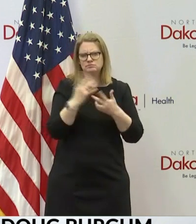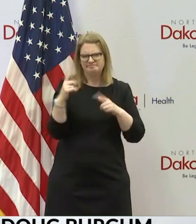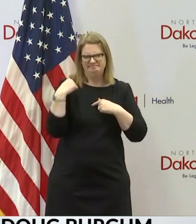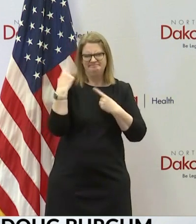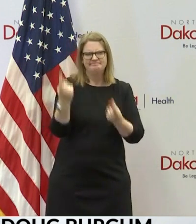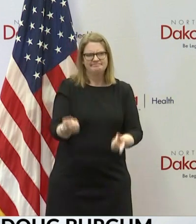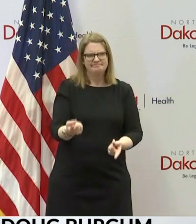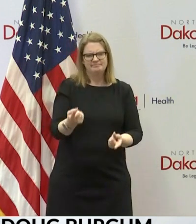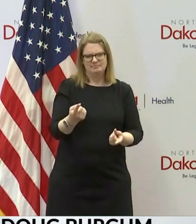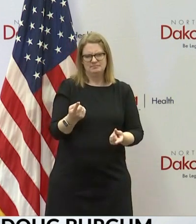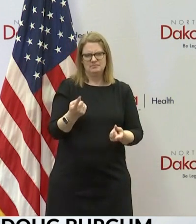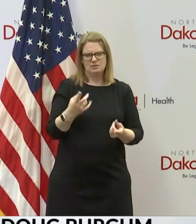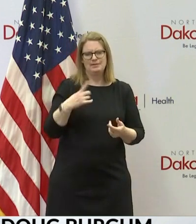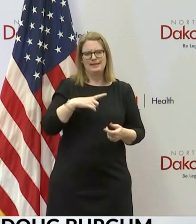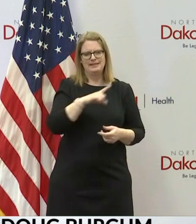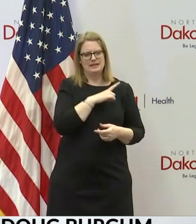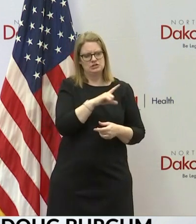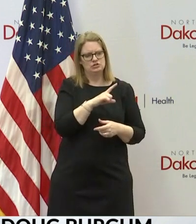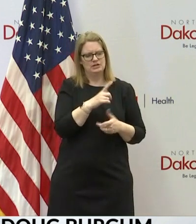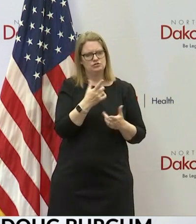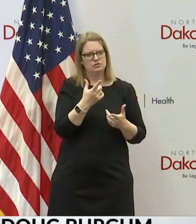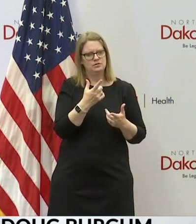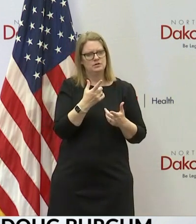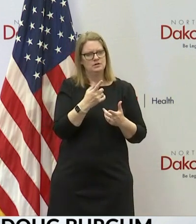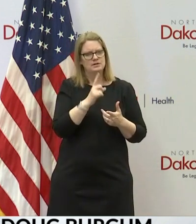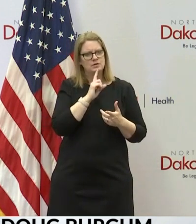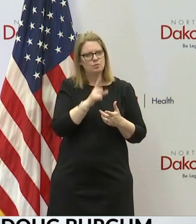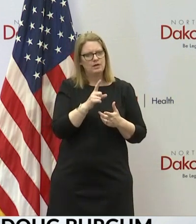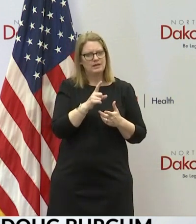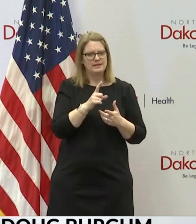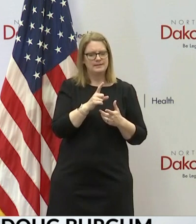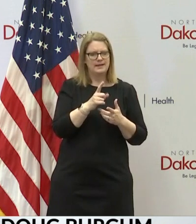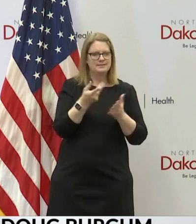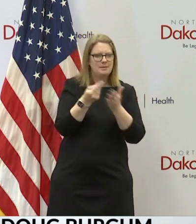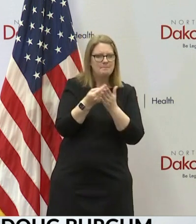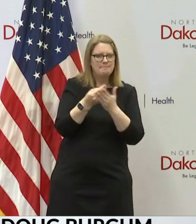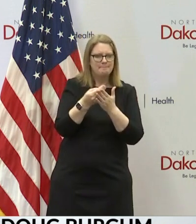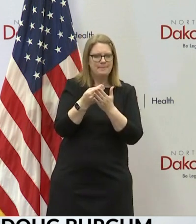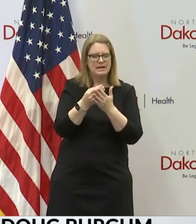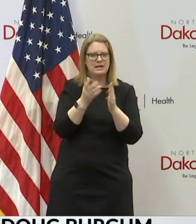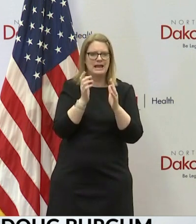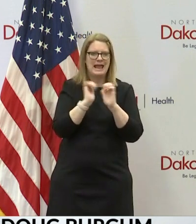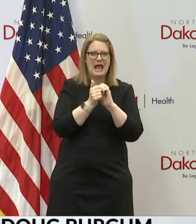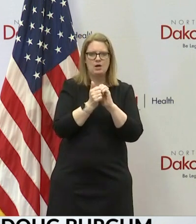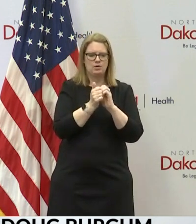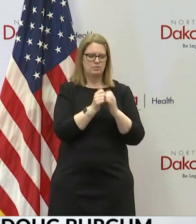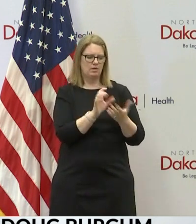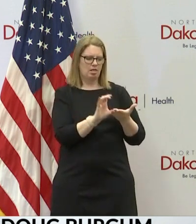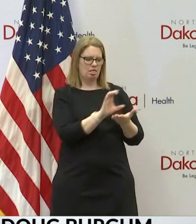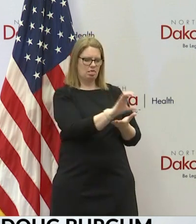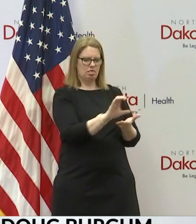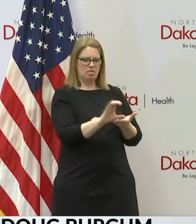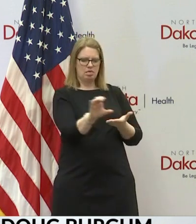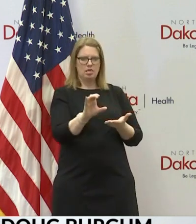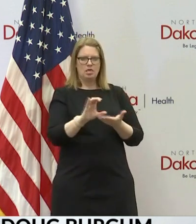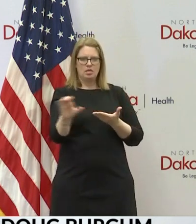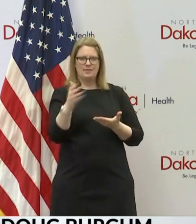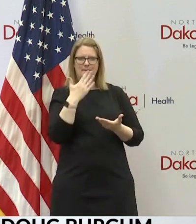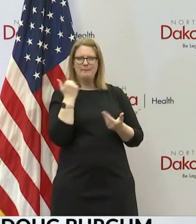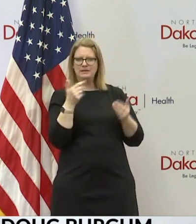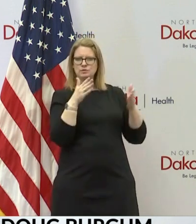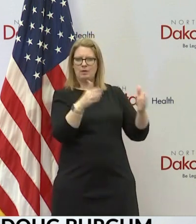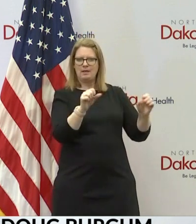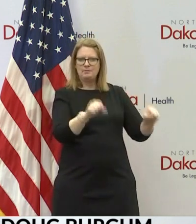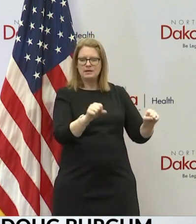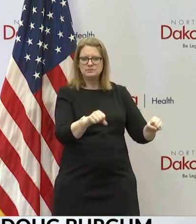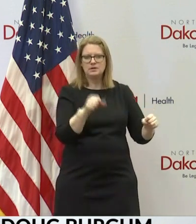this with the legislature as we've looked towards directing those dollars towards the most important areas of relief. And